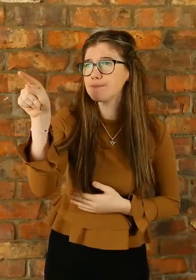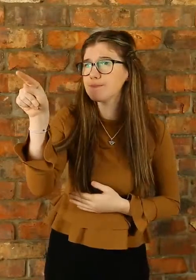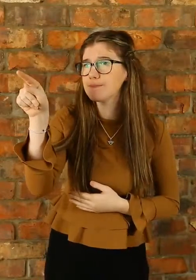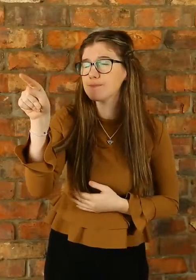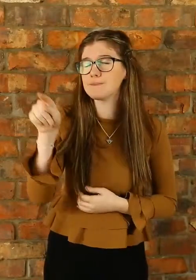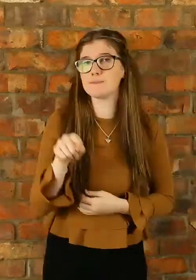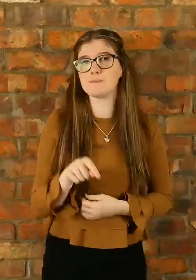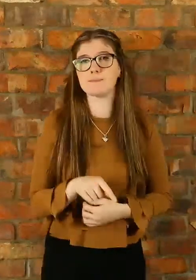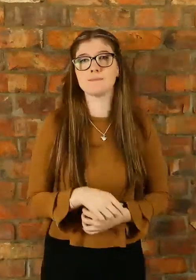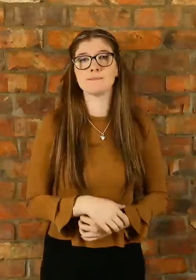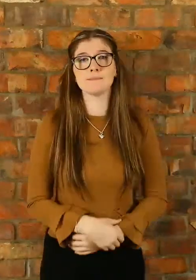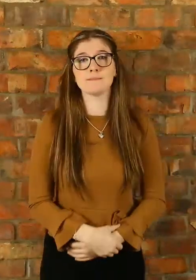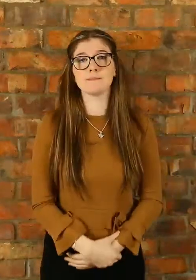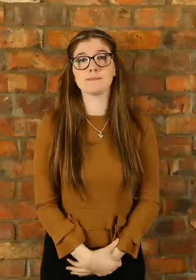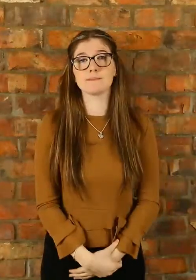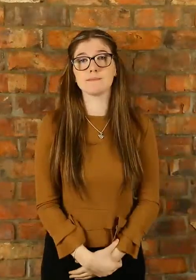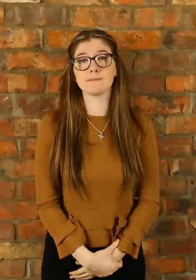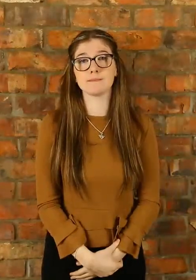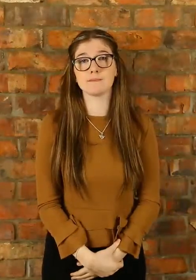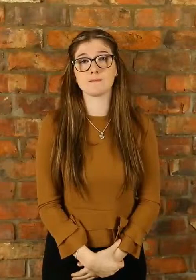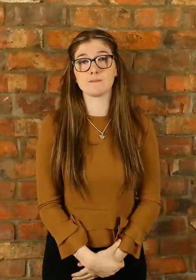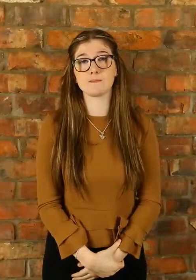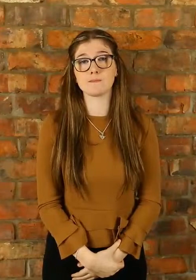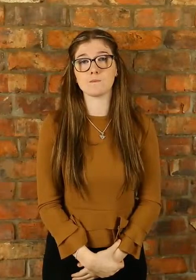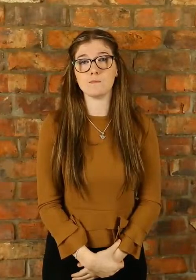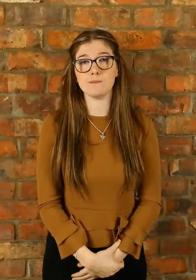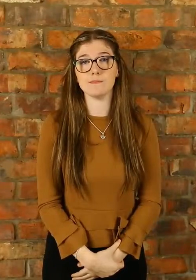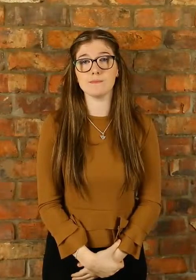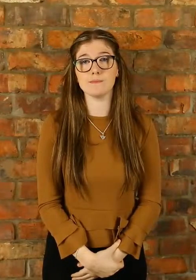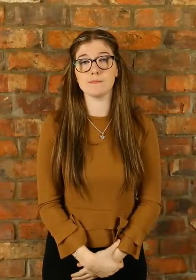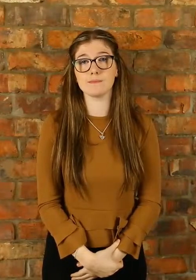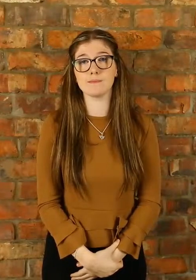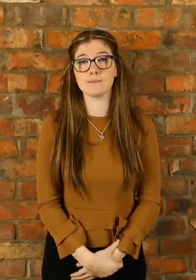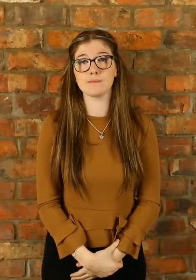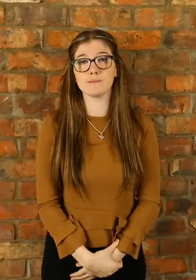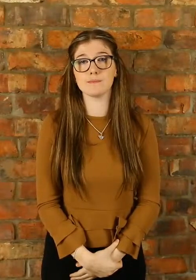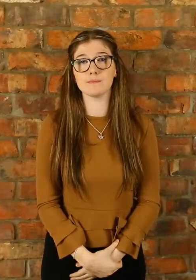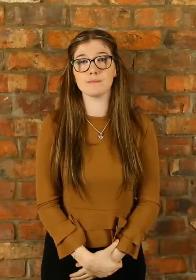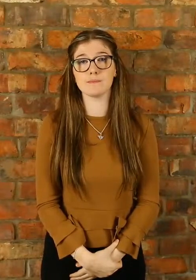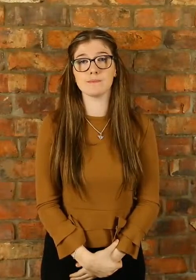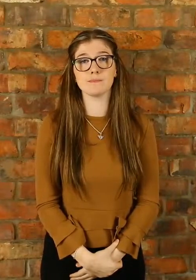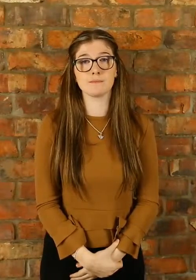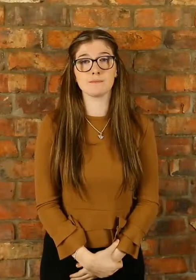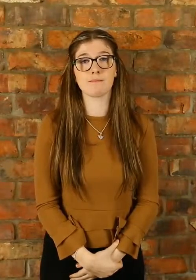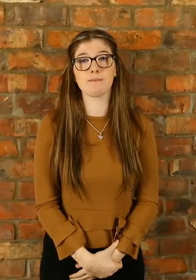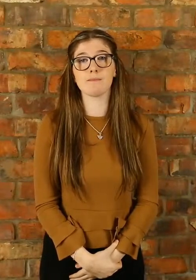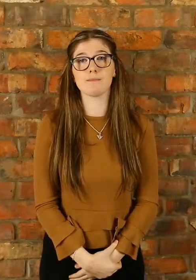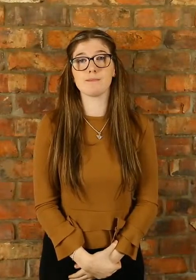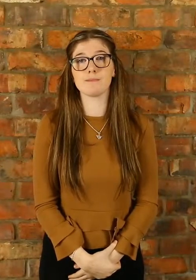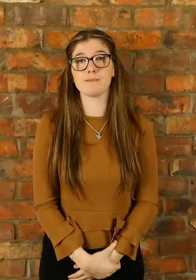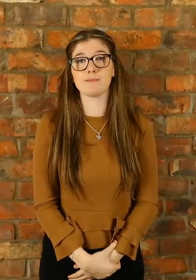Also, if you could point, that's a visual cue for a deaf person to see what it is that you're talking about.